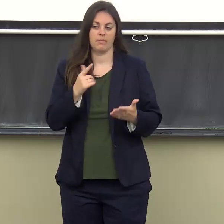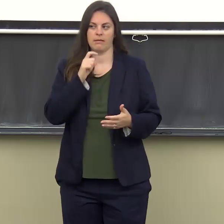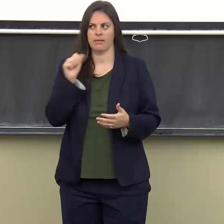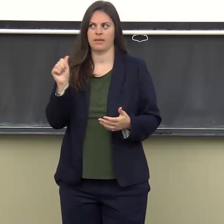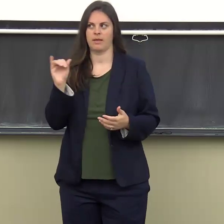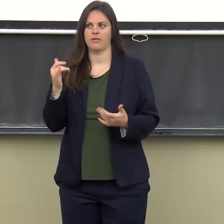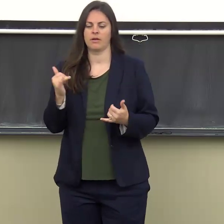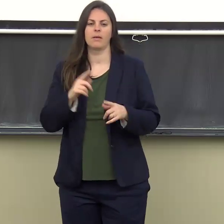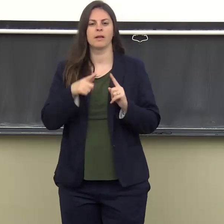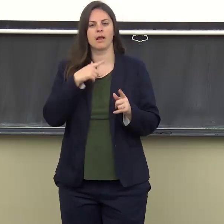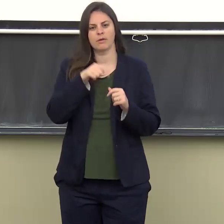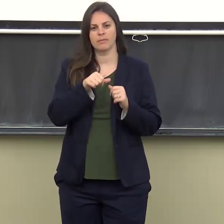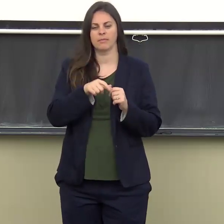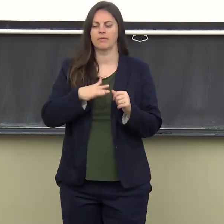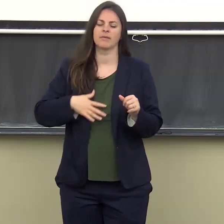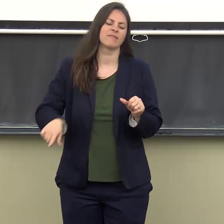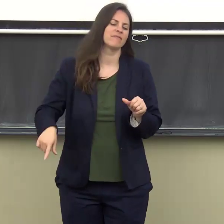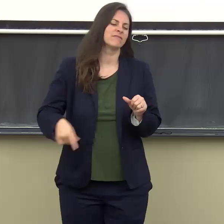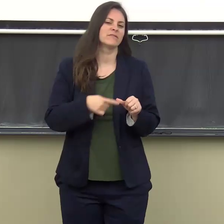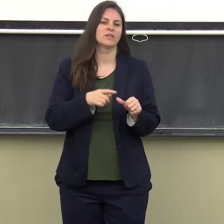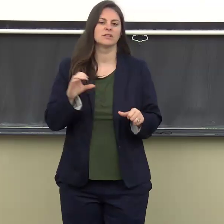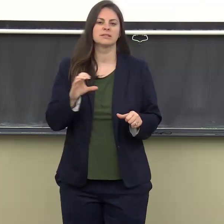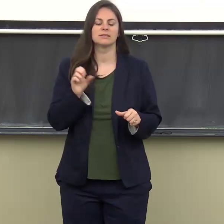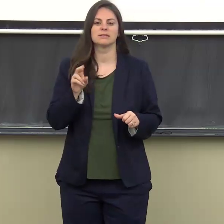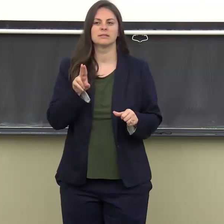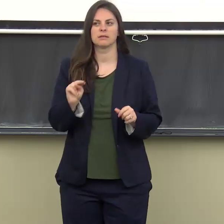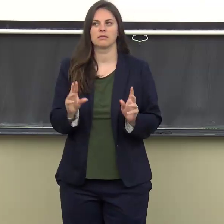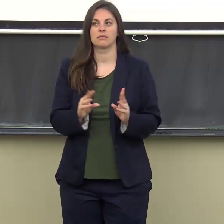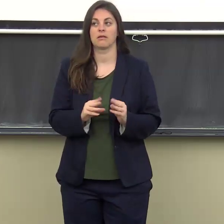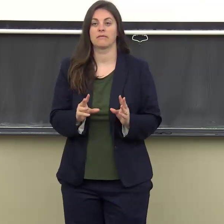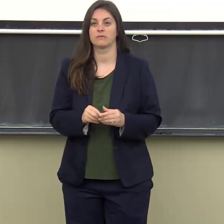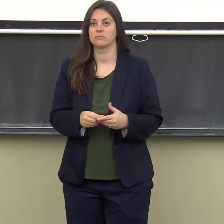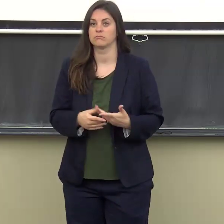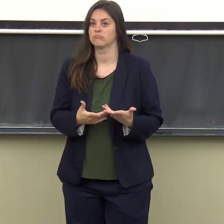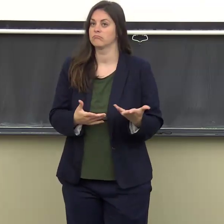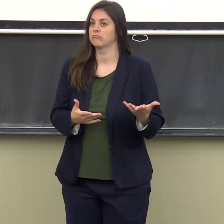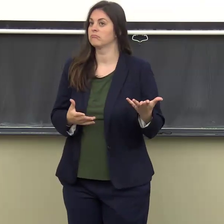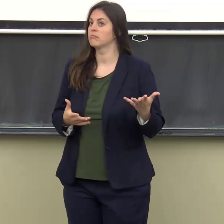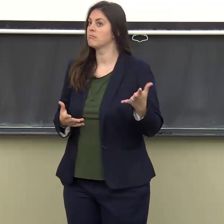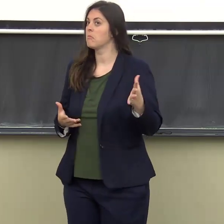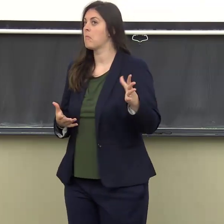first CSUN conference in, I don't know when that was, 98,